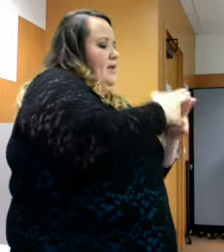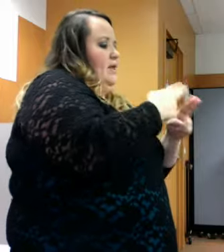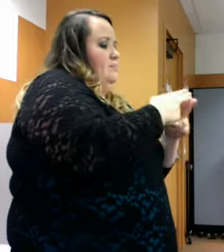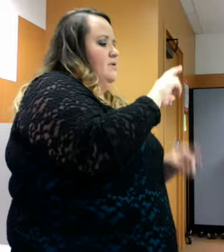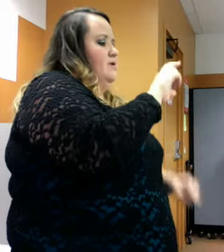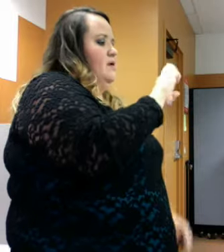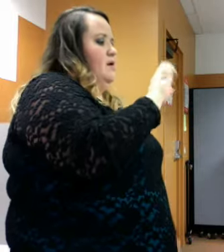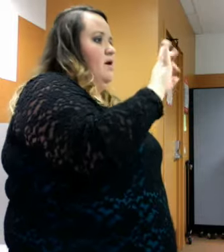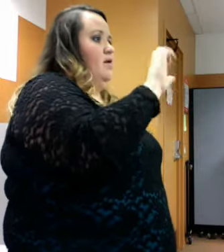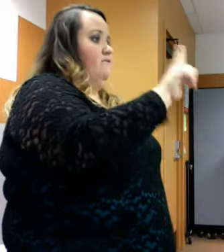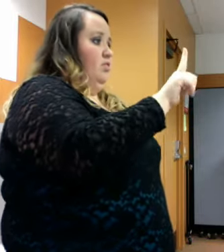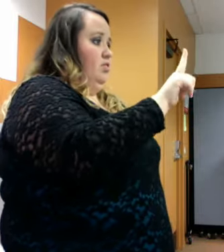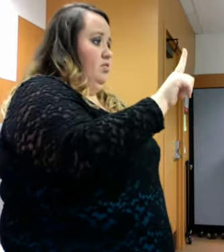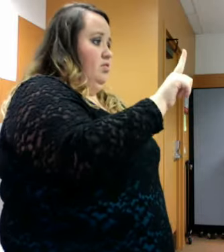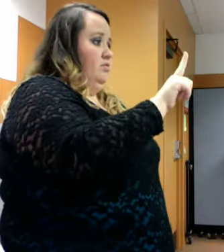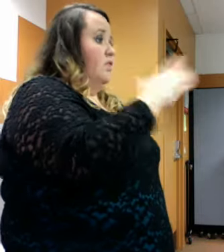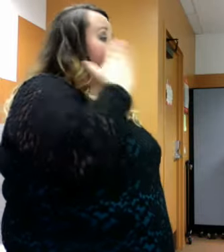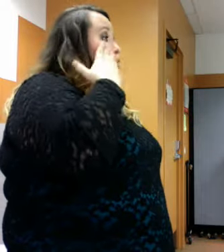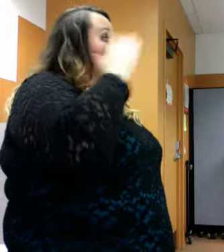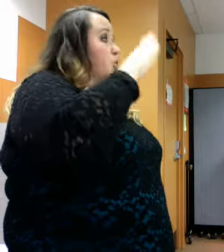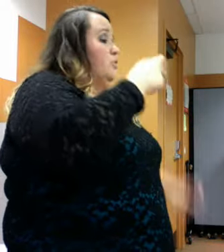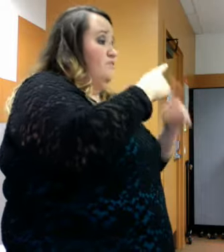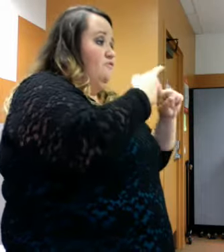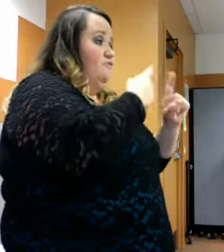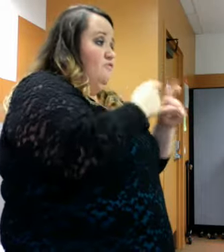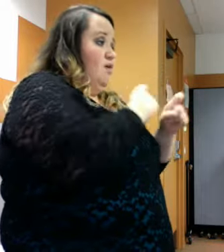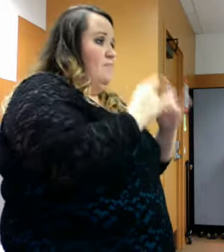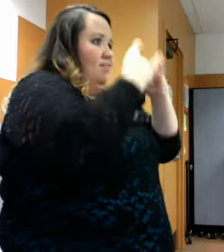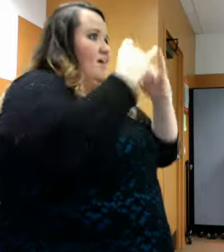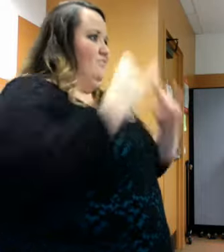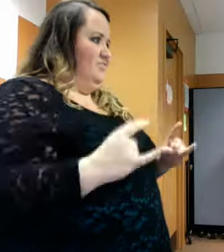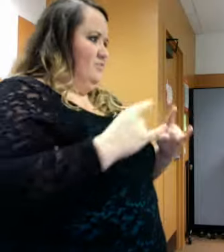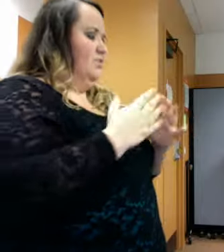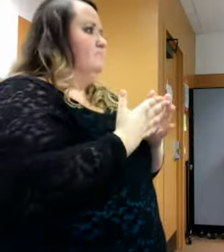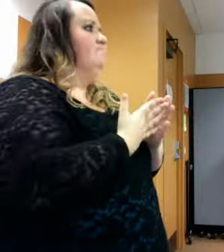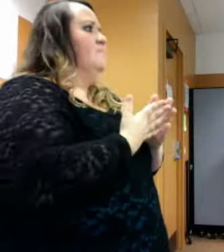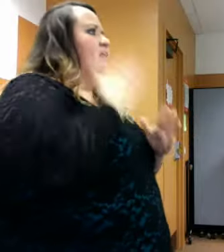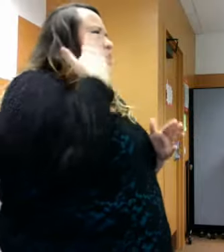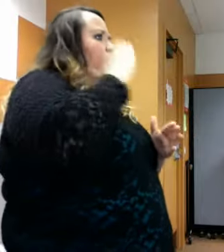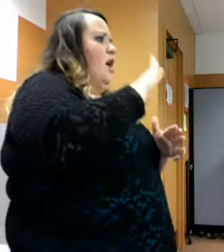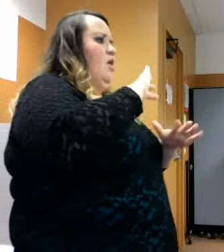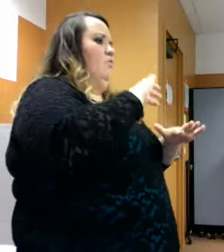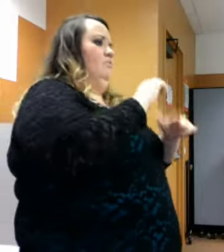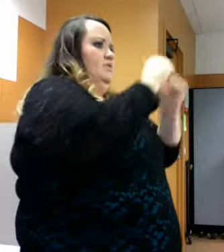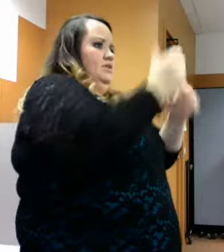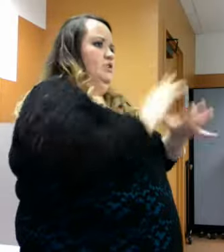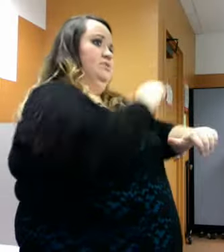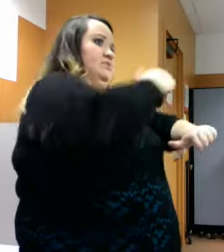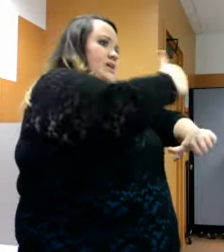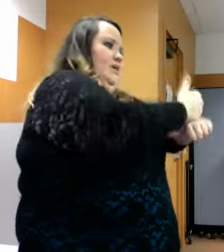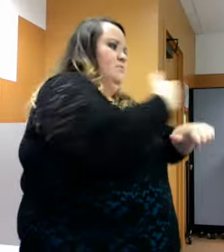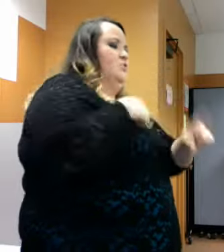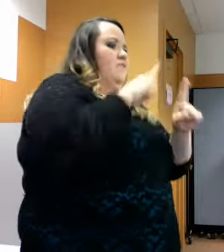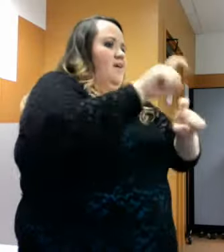going to get this huge statue to stay up? Well, they went to Eiffel to engineer it and figure it out. So how did it end up in New